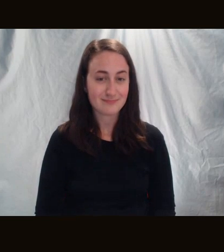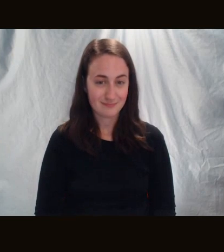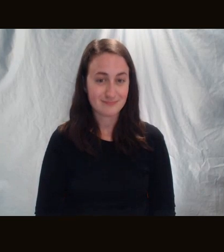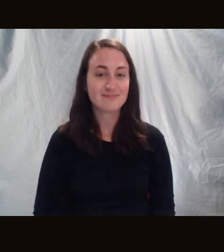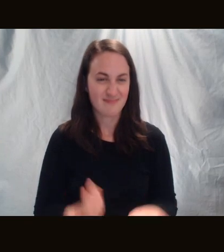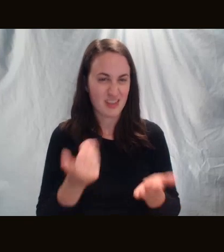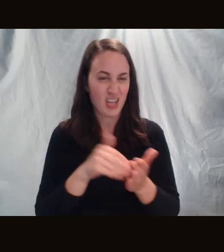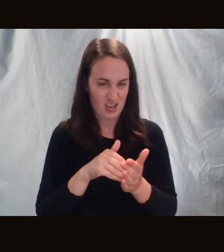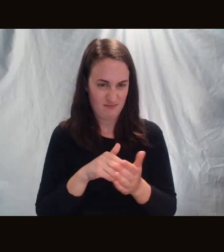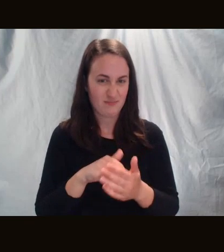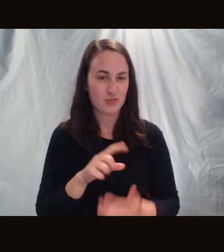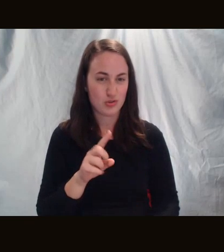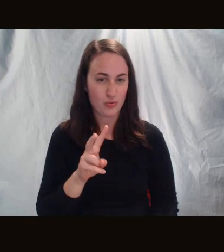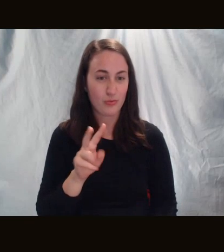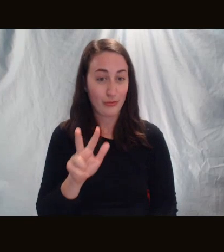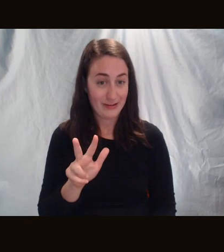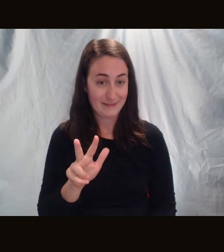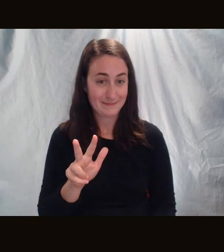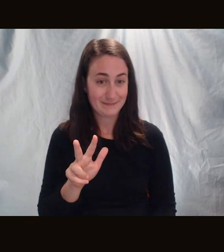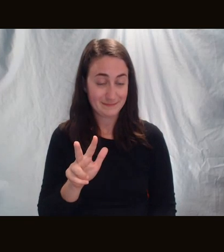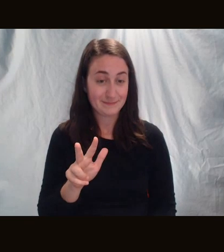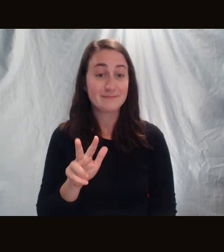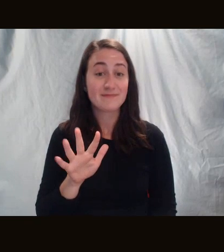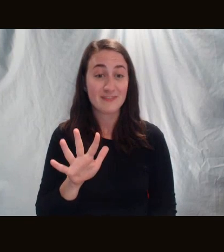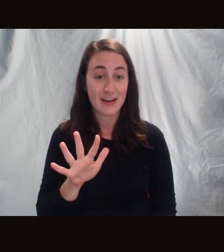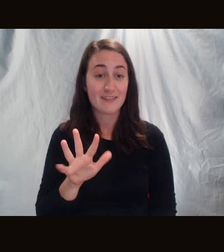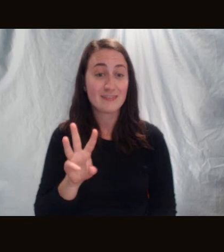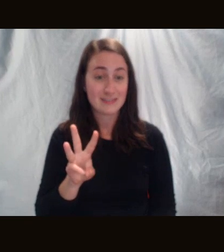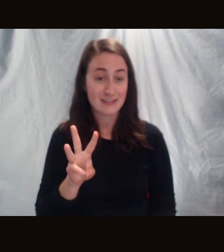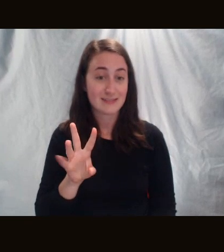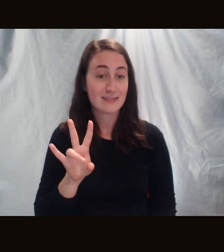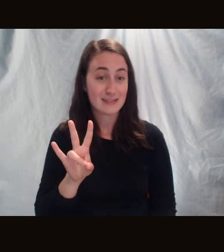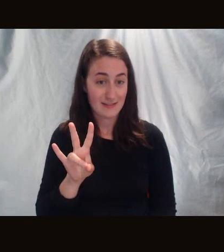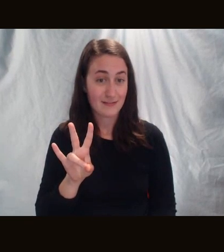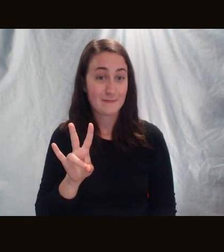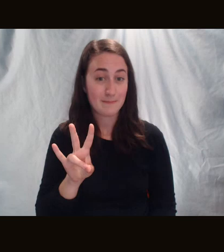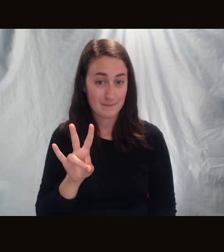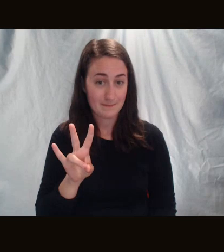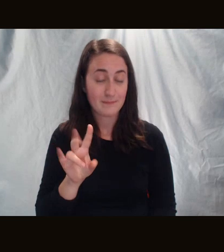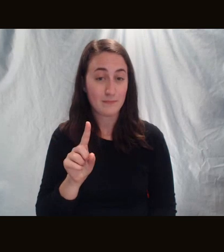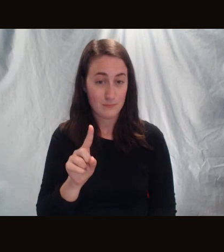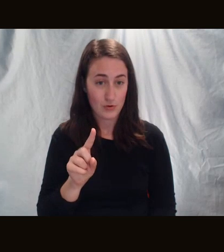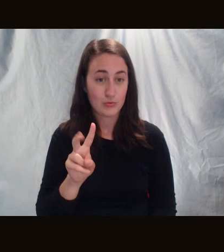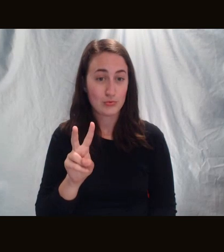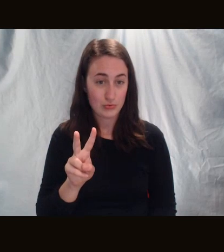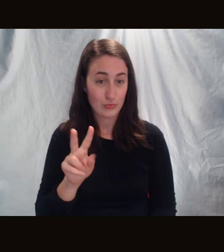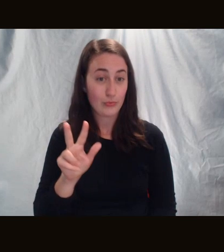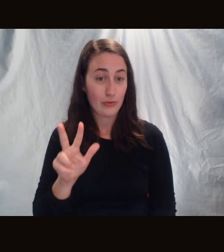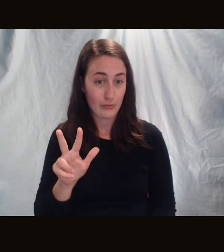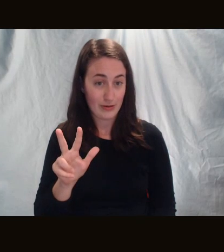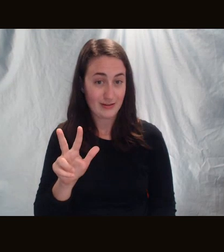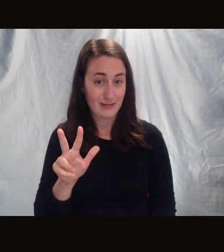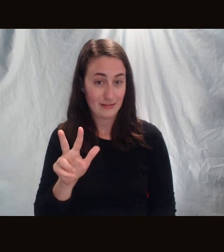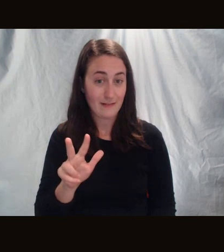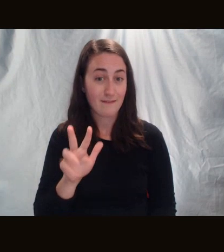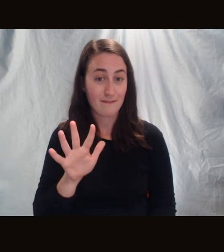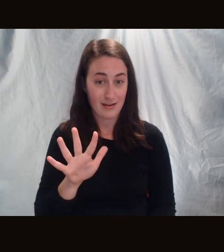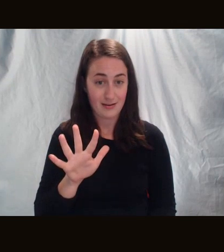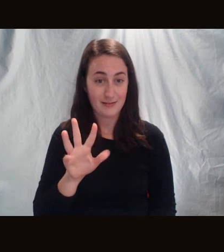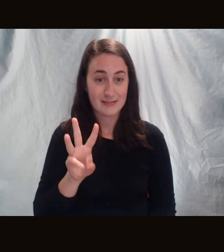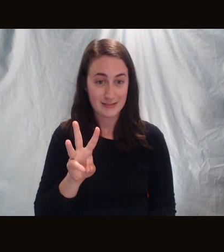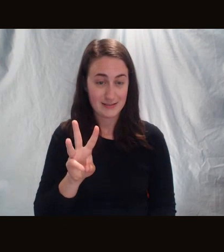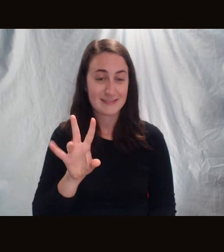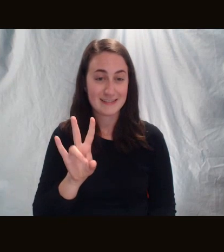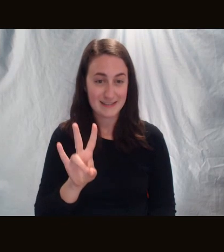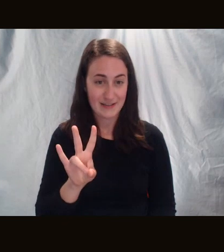And repeat. 1, 2, 3, hold 4, 5, 6, 7, 8. 1, 2, 3, then